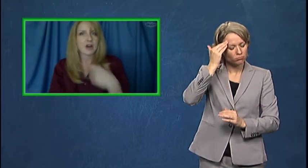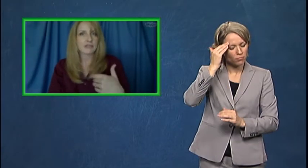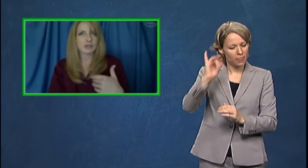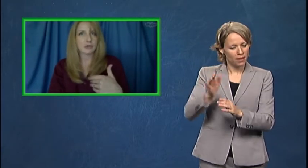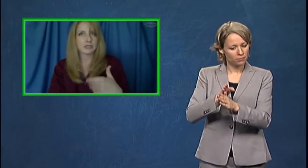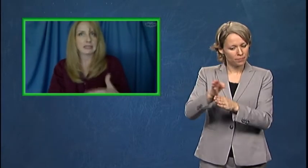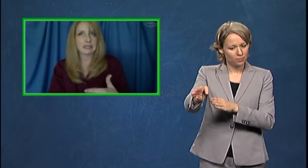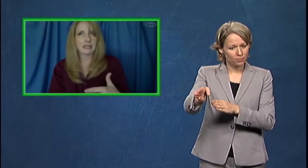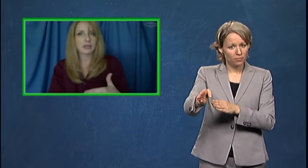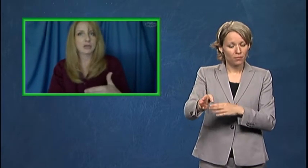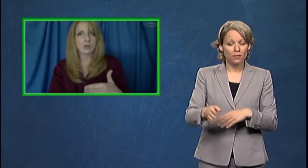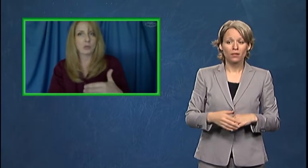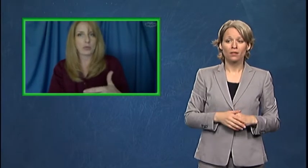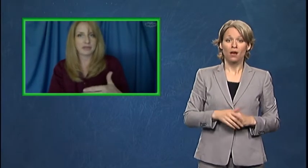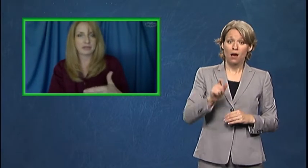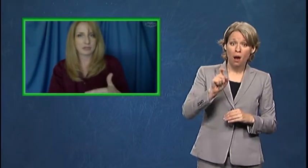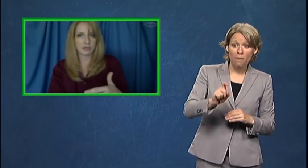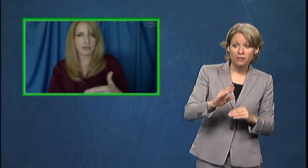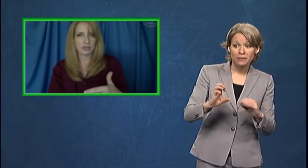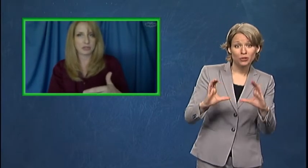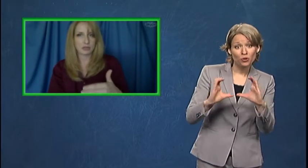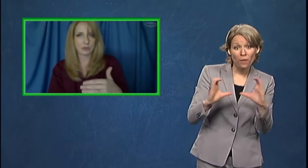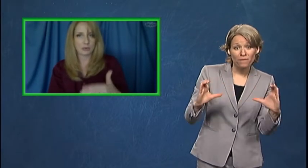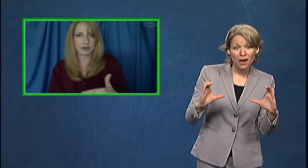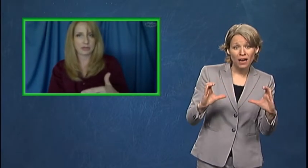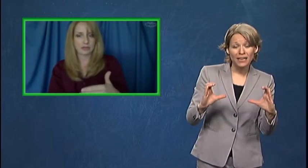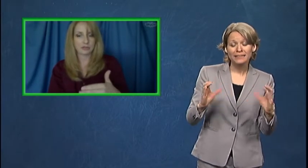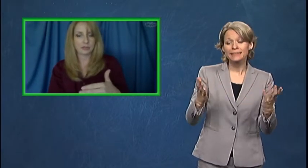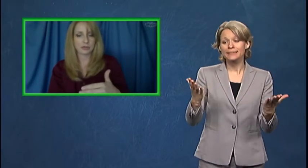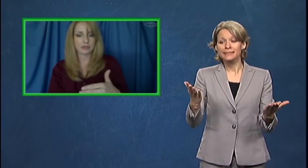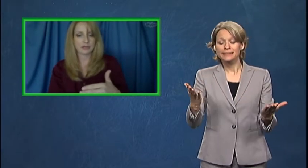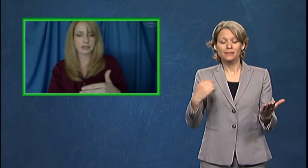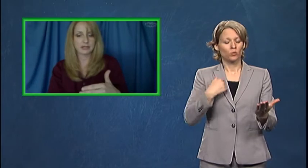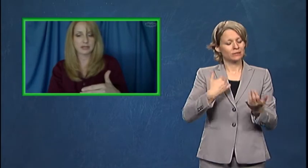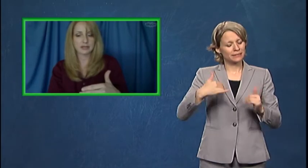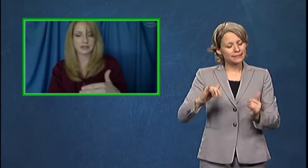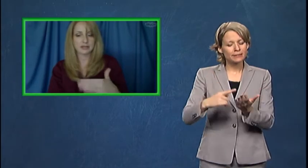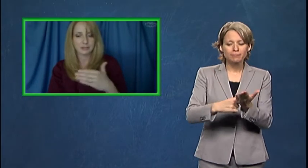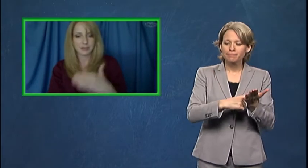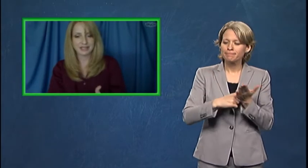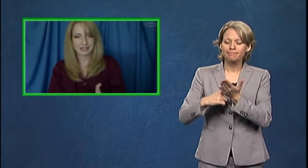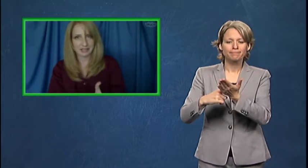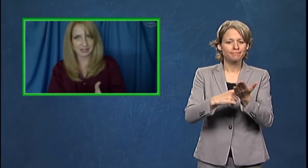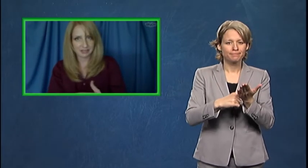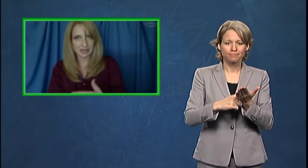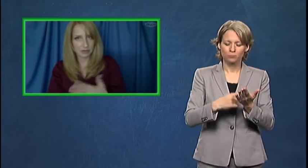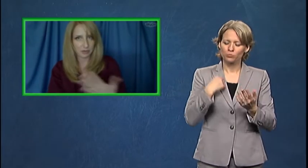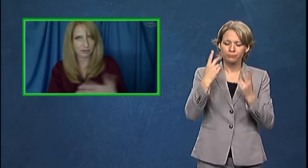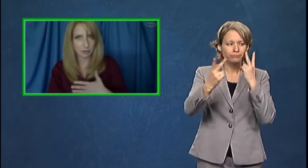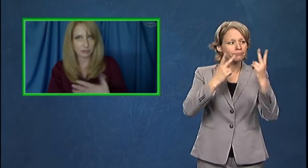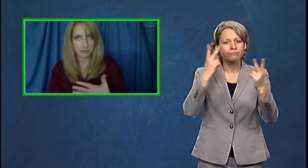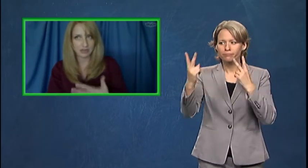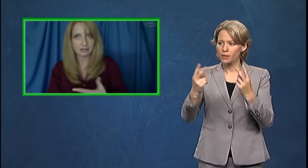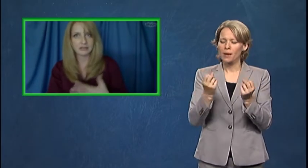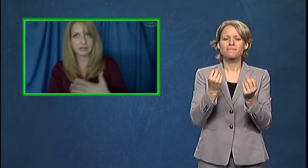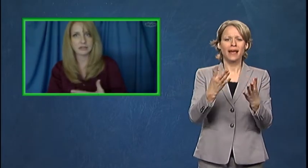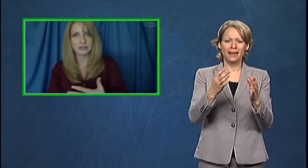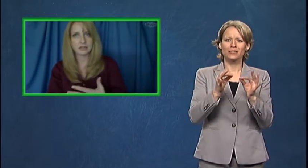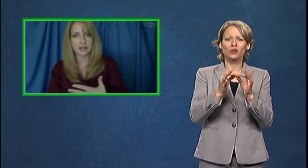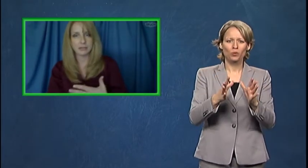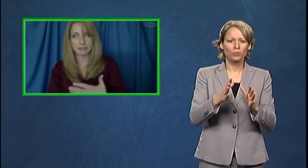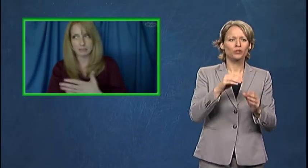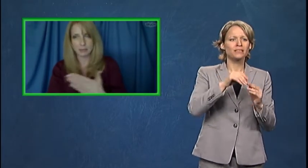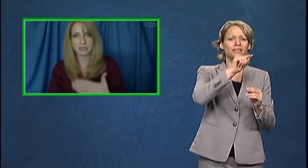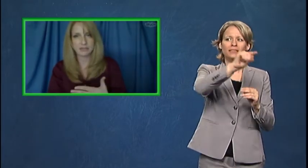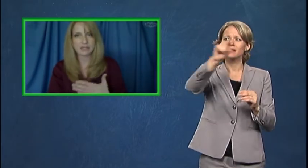very often we're dealing with situations where the interpreter is practicing in a state where, of course, we're licensed